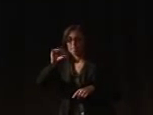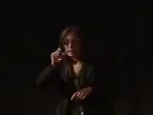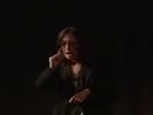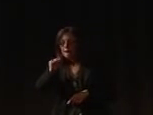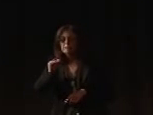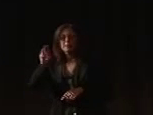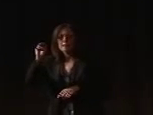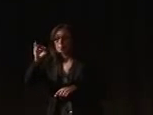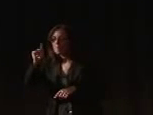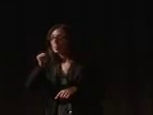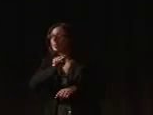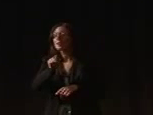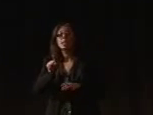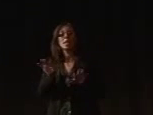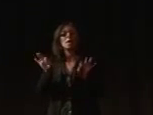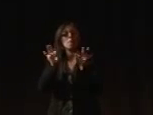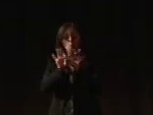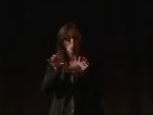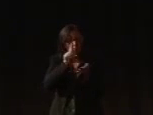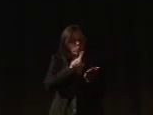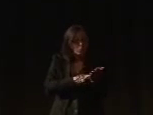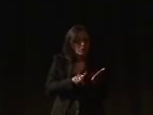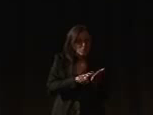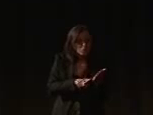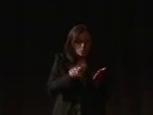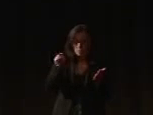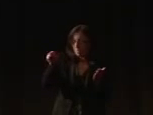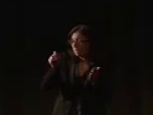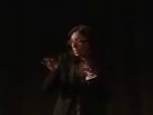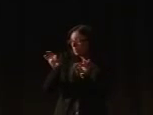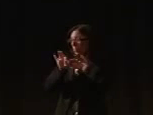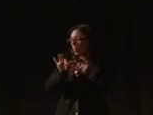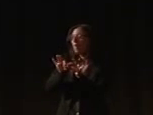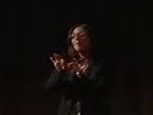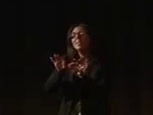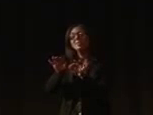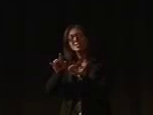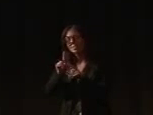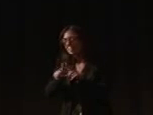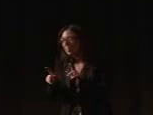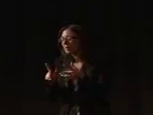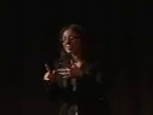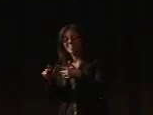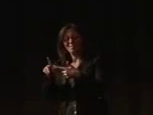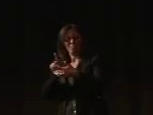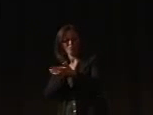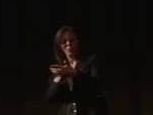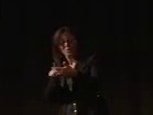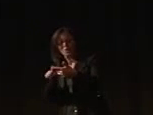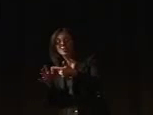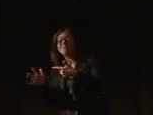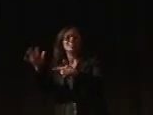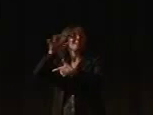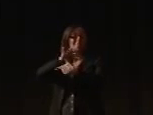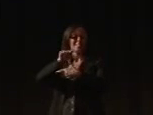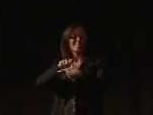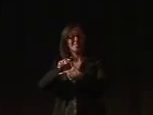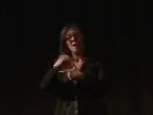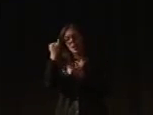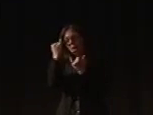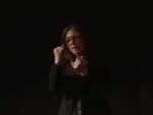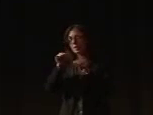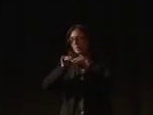to spread ideas. And so to have a small but possibly important role in the future of our society,